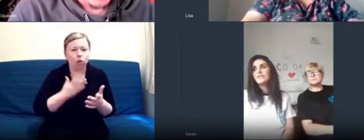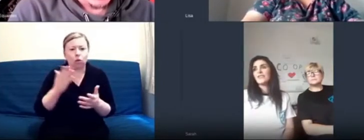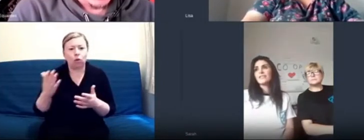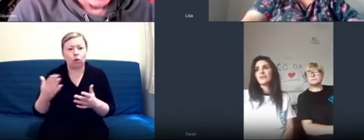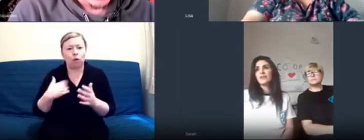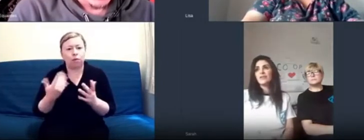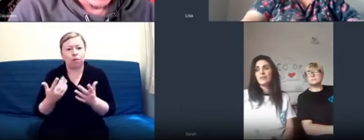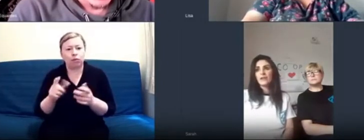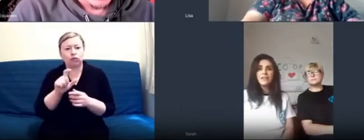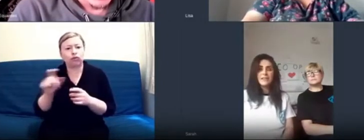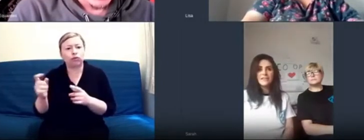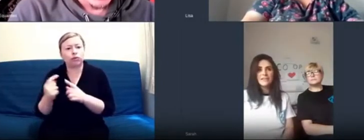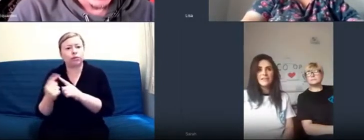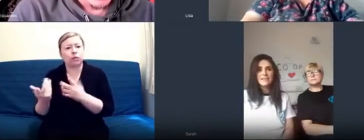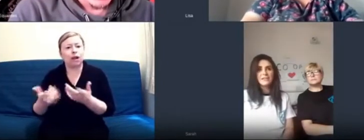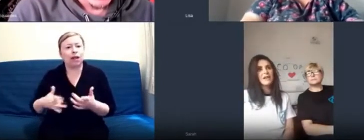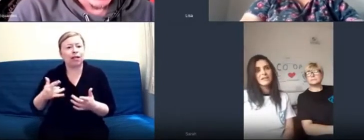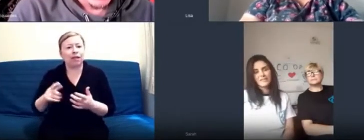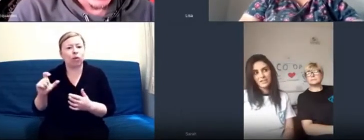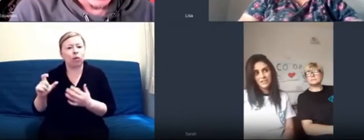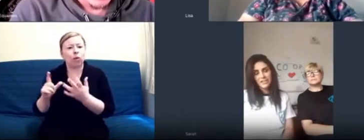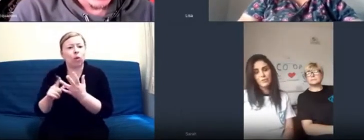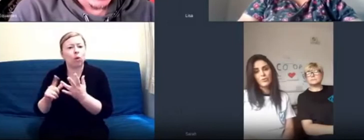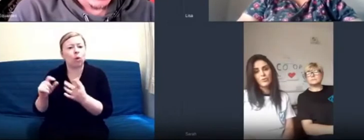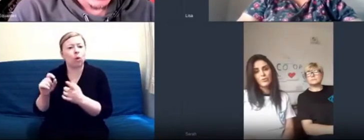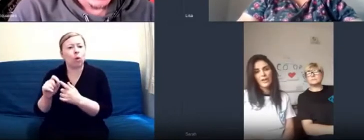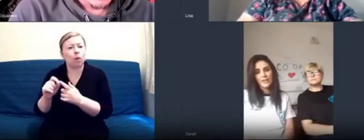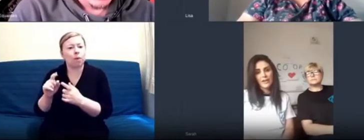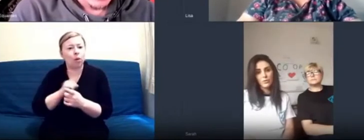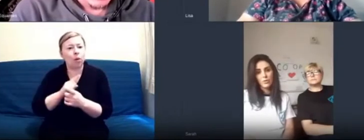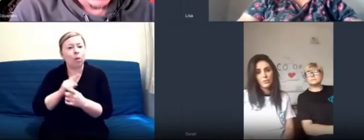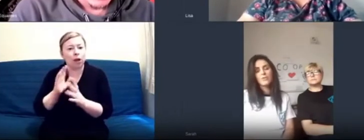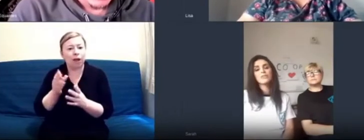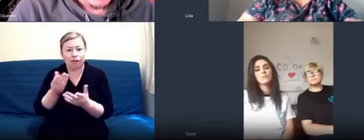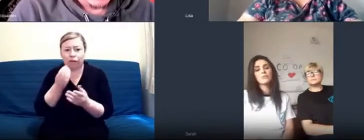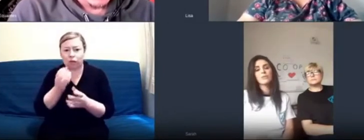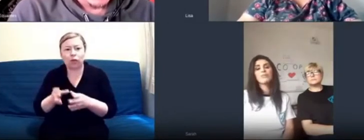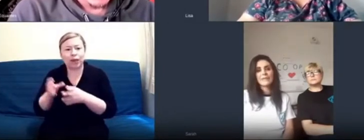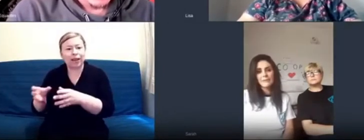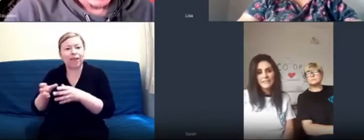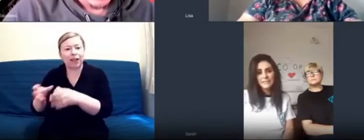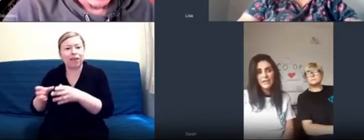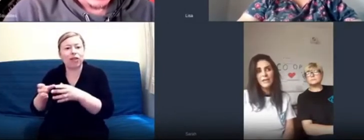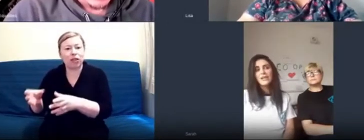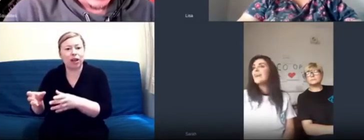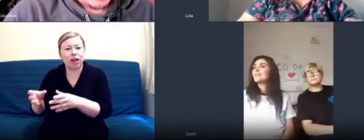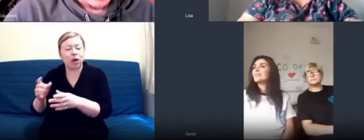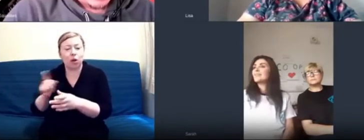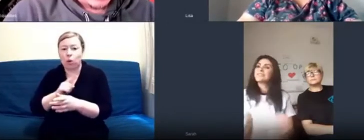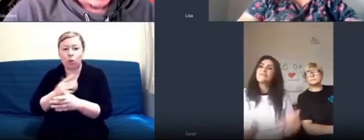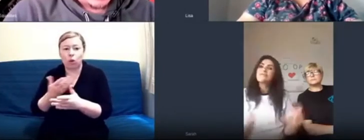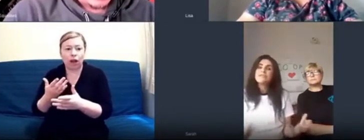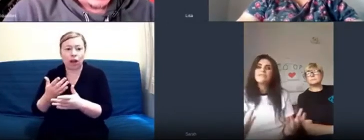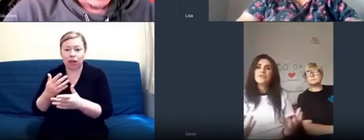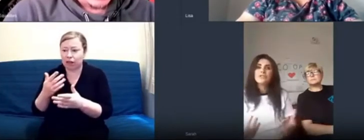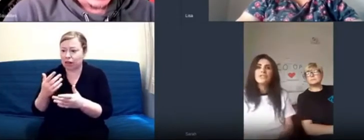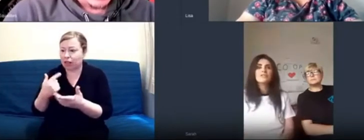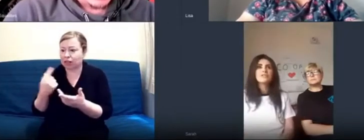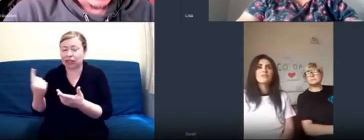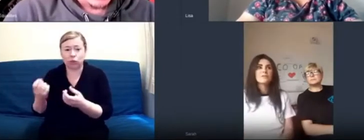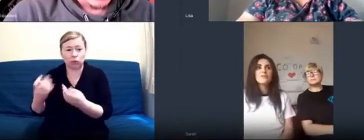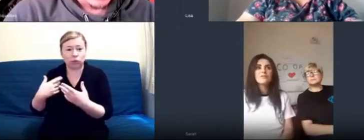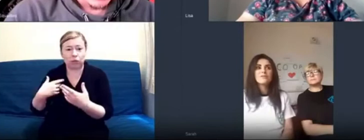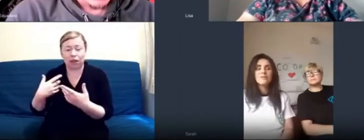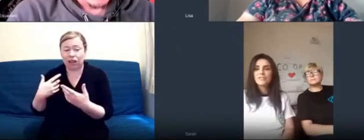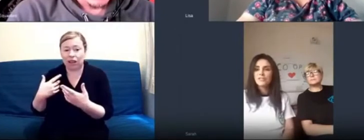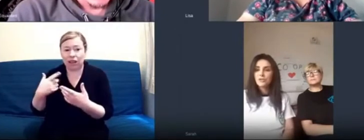it, to find out that they weren't collecting stations anymore at that co-op because they weren't being emptied. And I was left with this food. And I